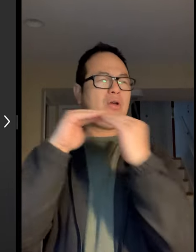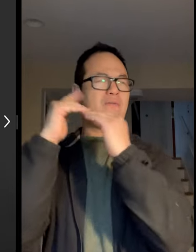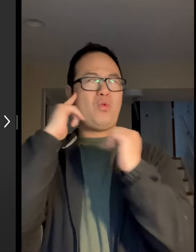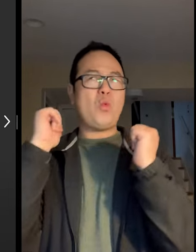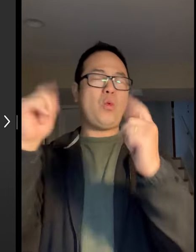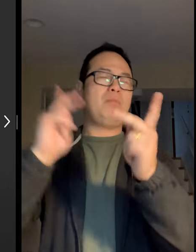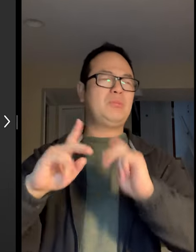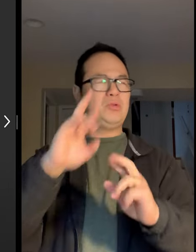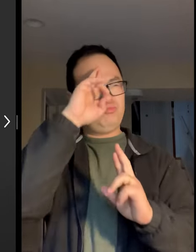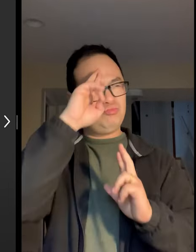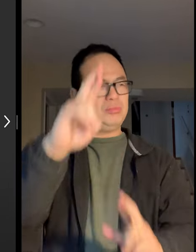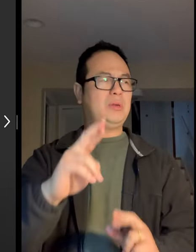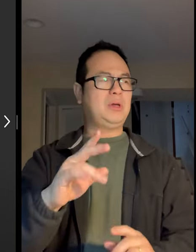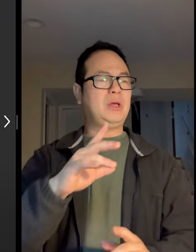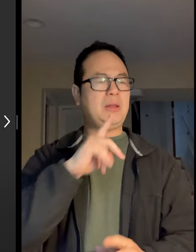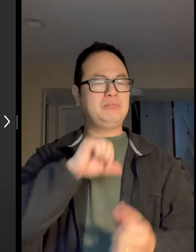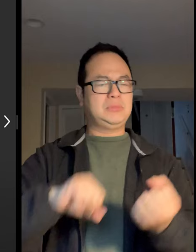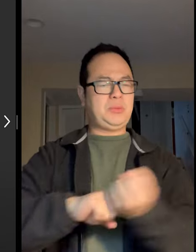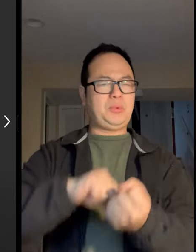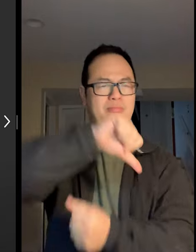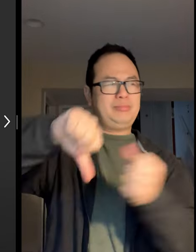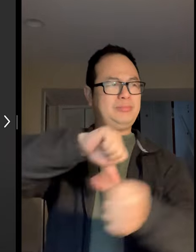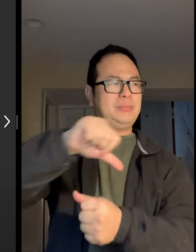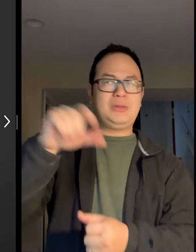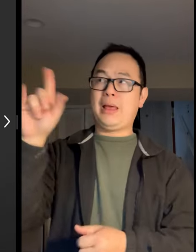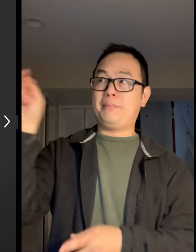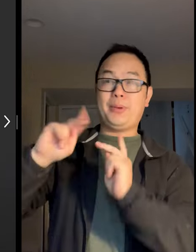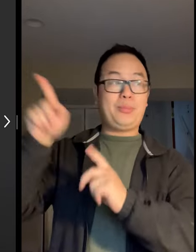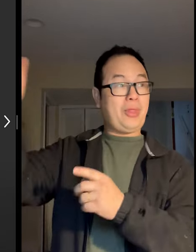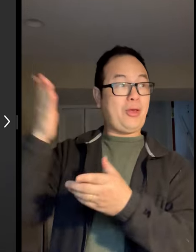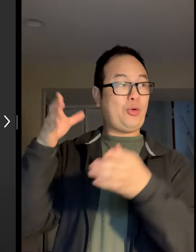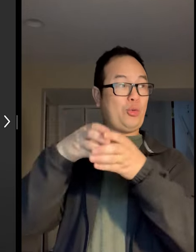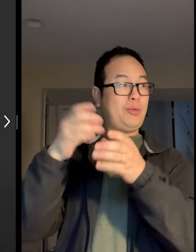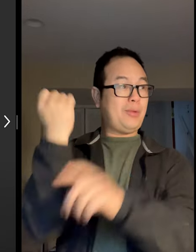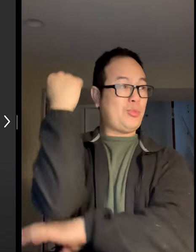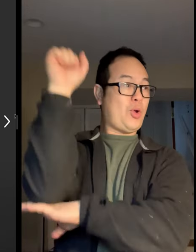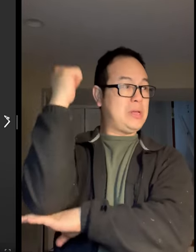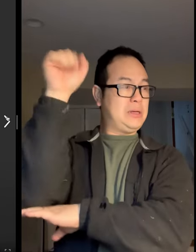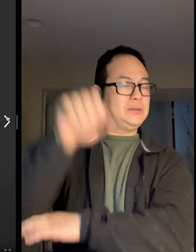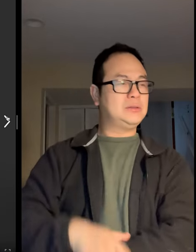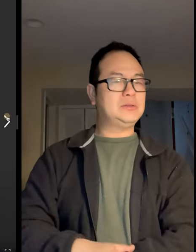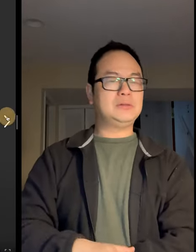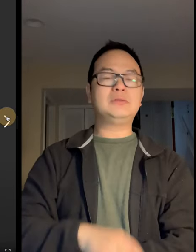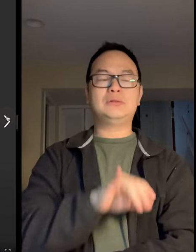each other like those at the protest. Jinny agreed as we both walked home.